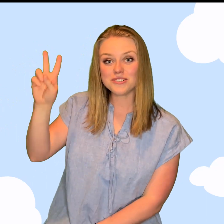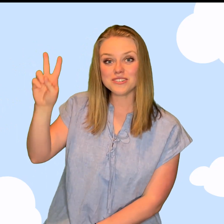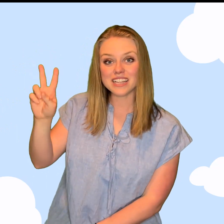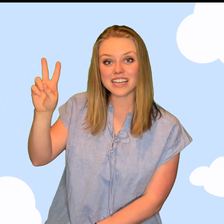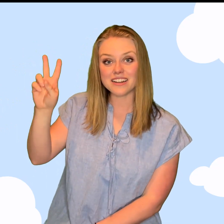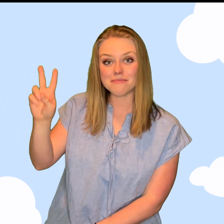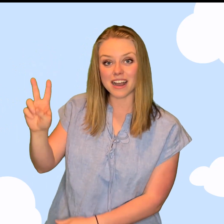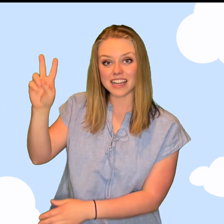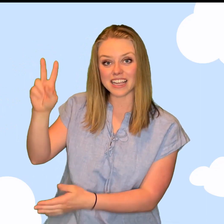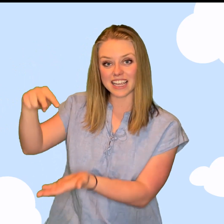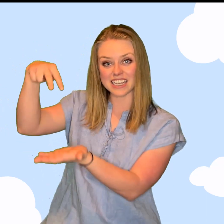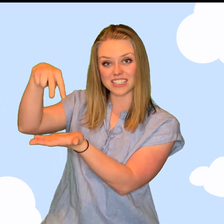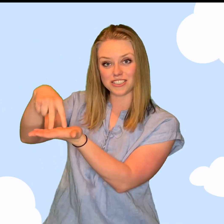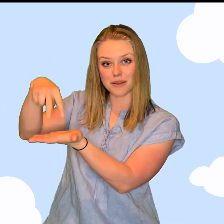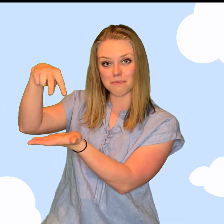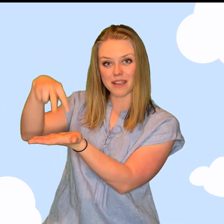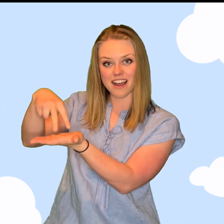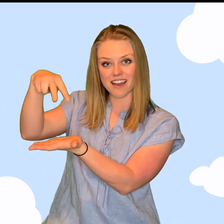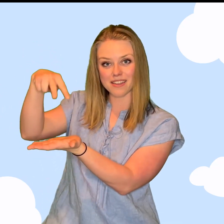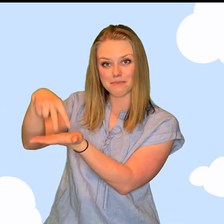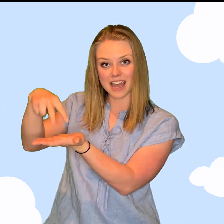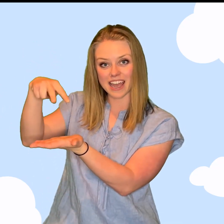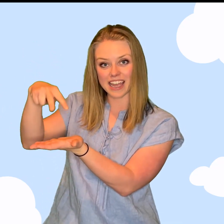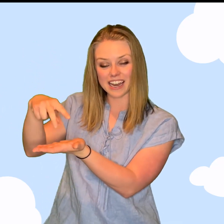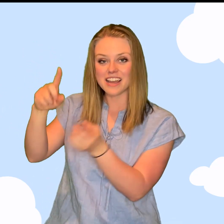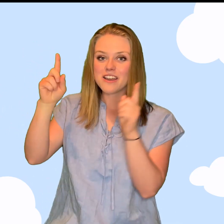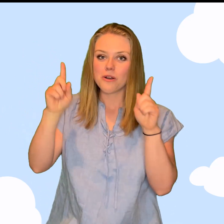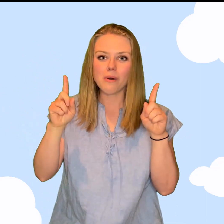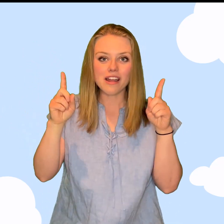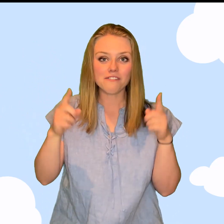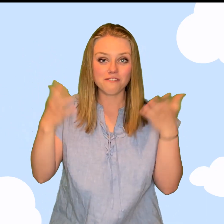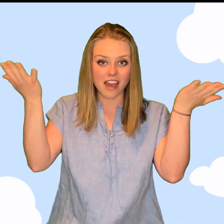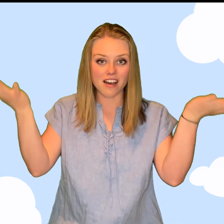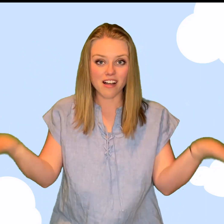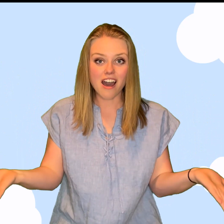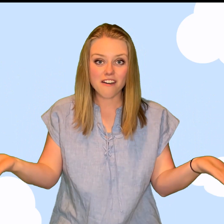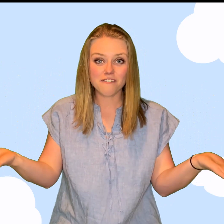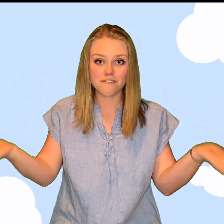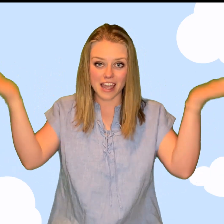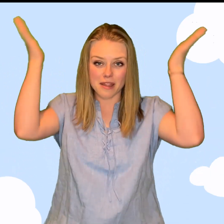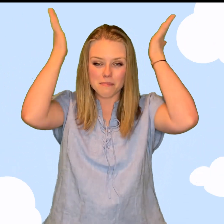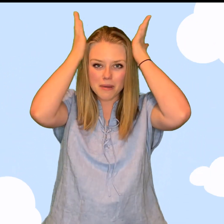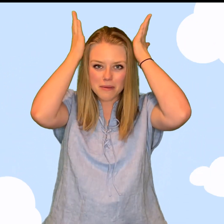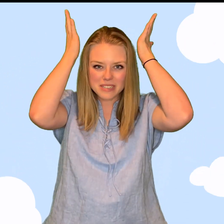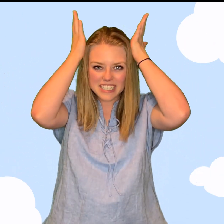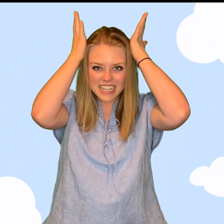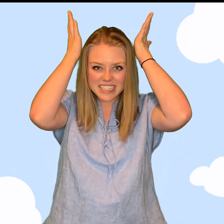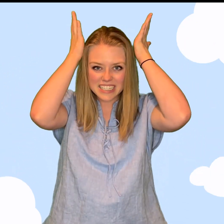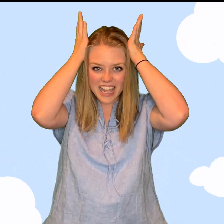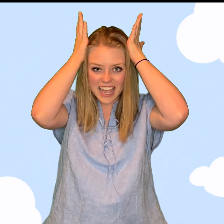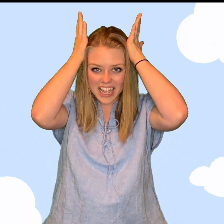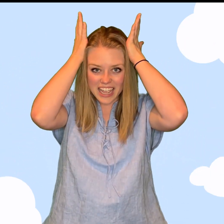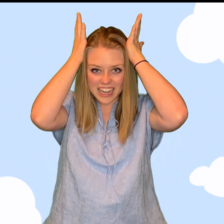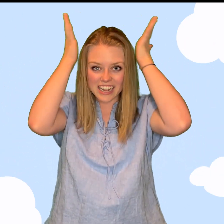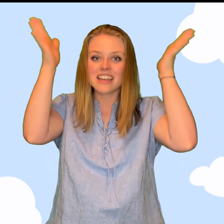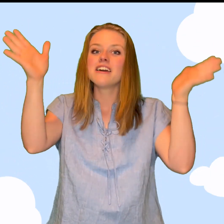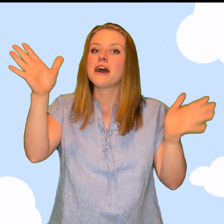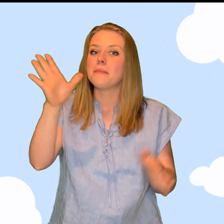2 little monkeys jumping on the bed. One fell off and bumped his head.